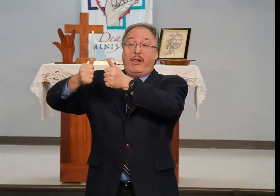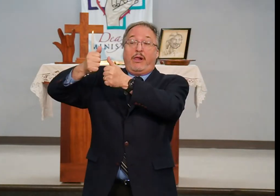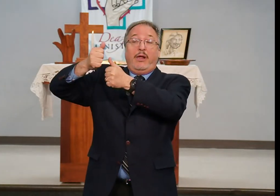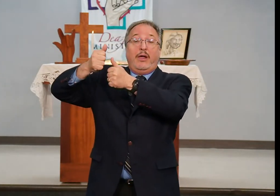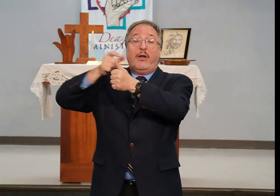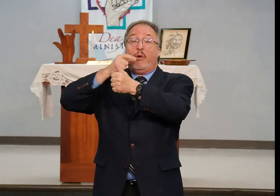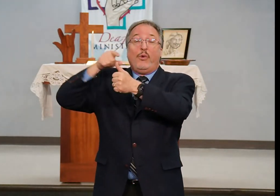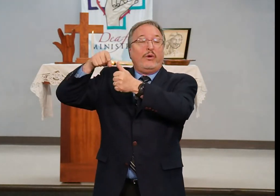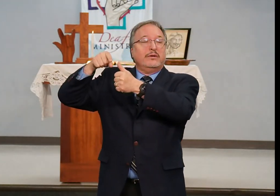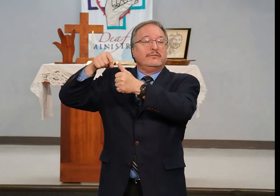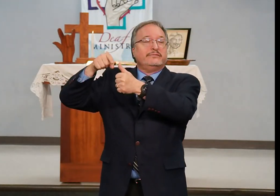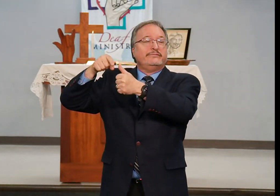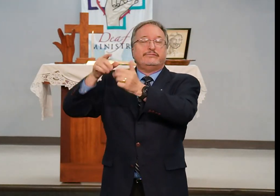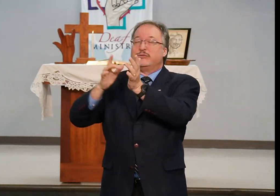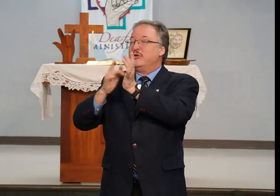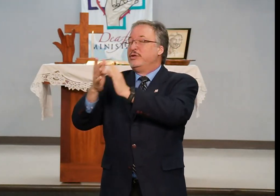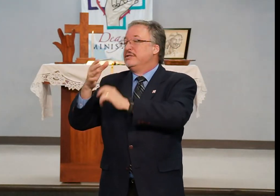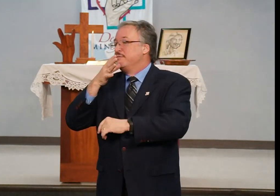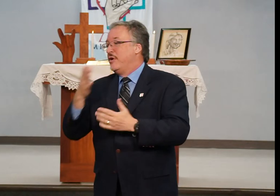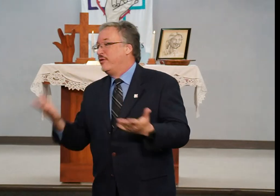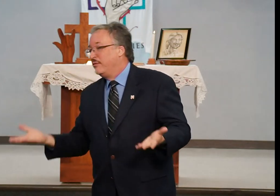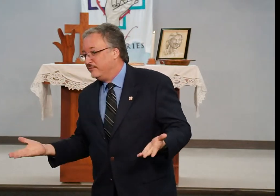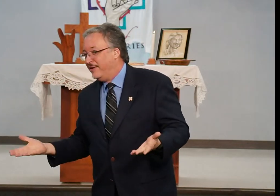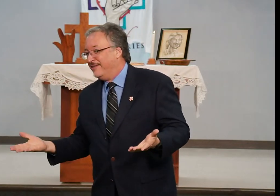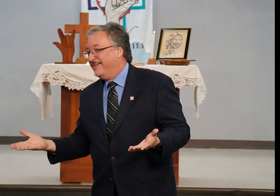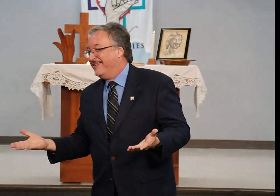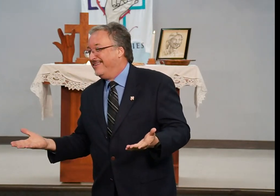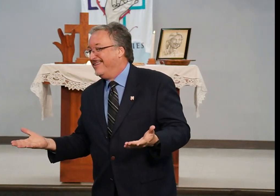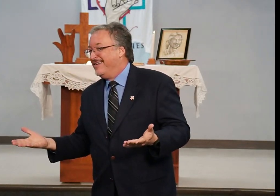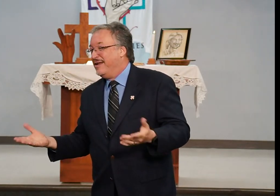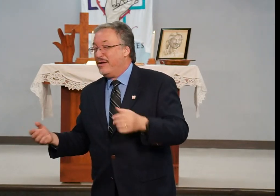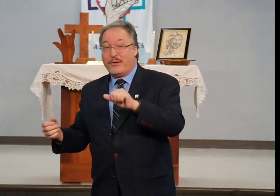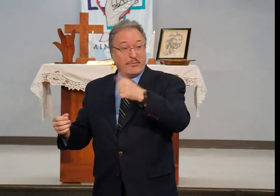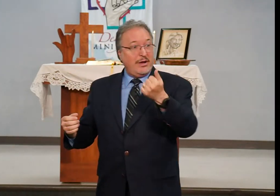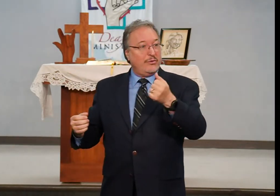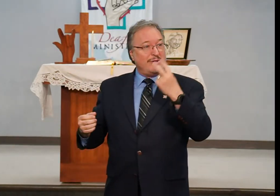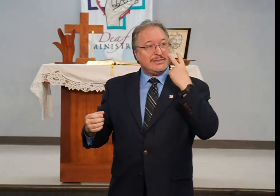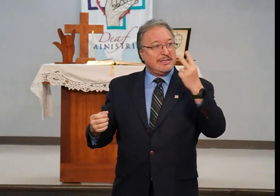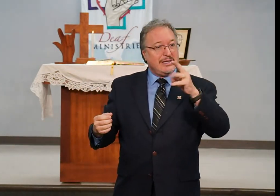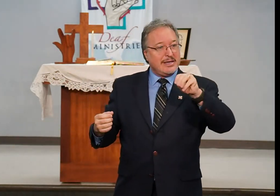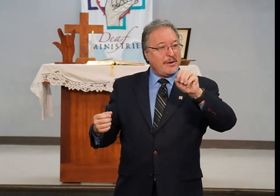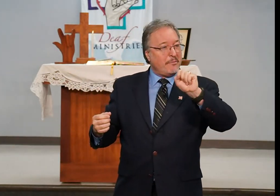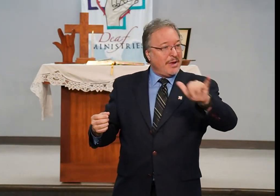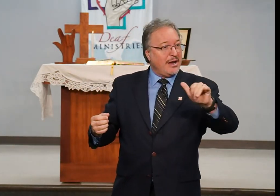The only other woman who might have been more of a leader was Jesus' mom, Mary, of course.